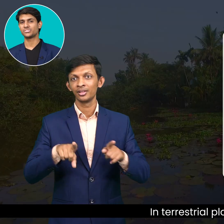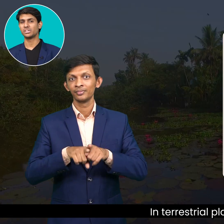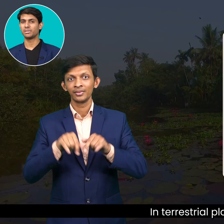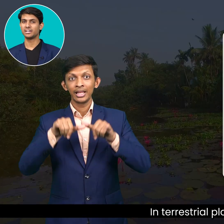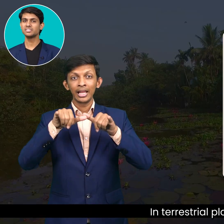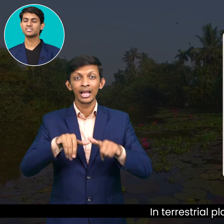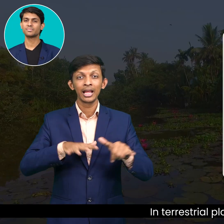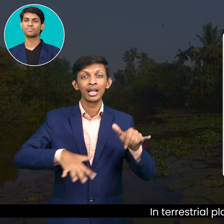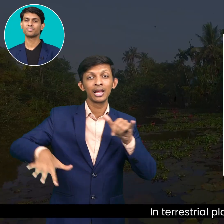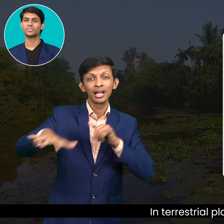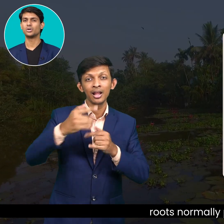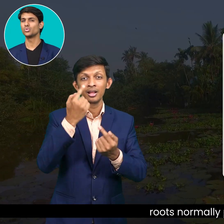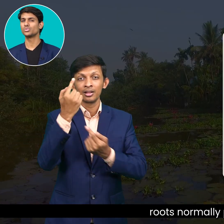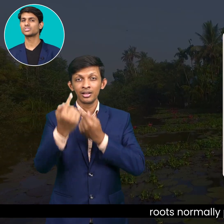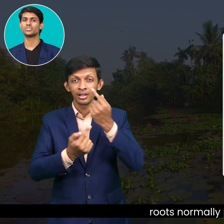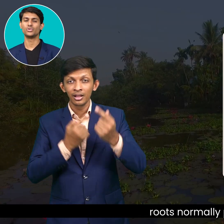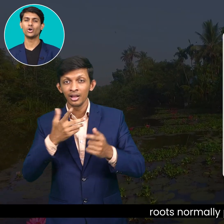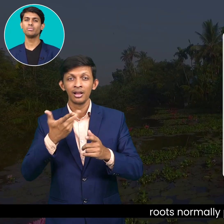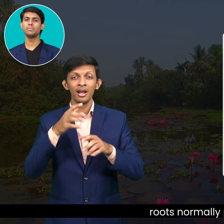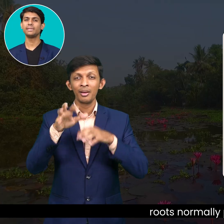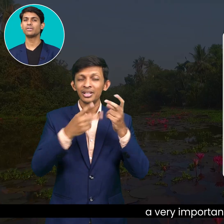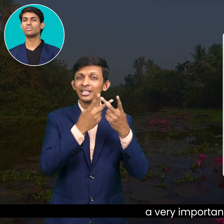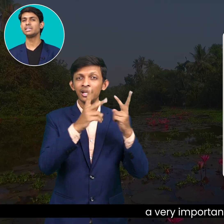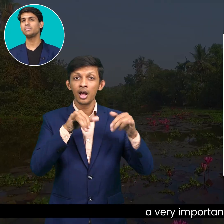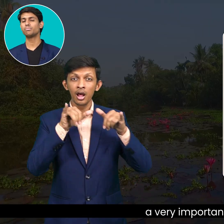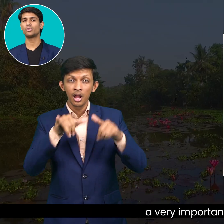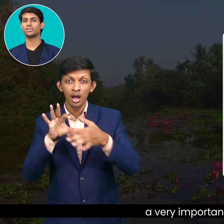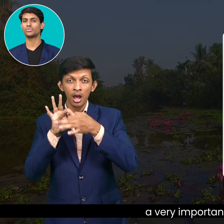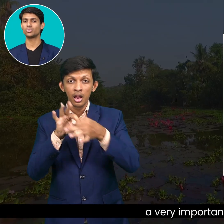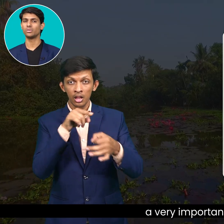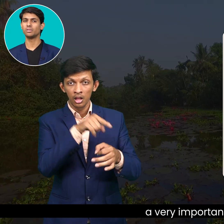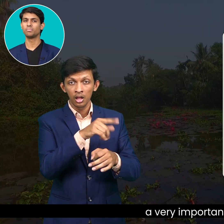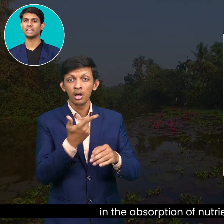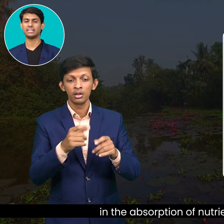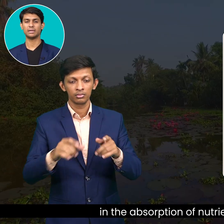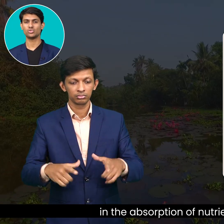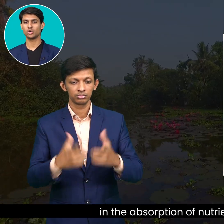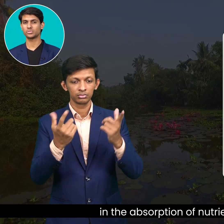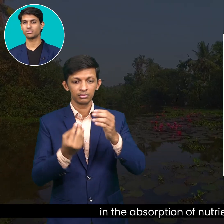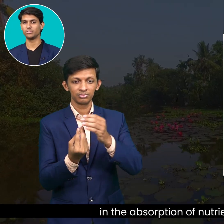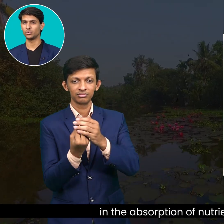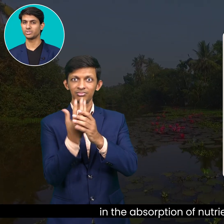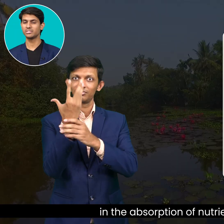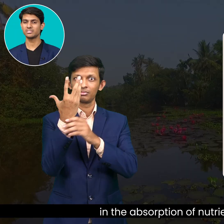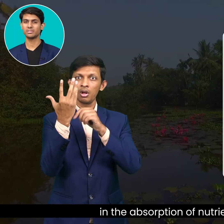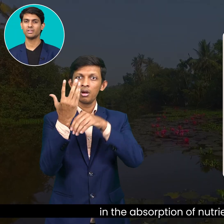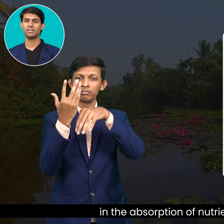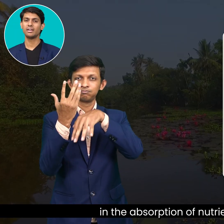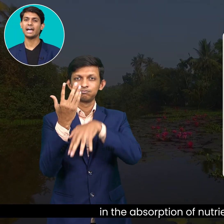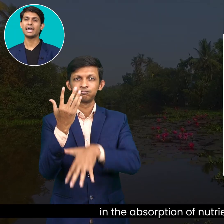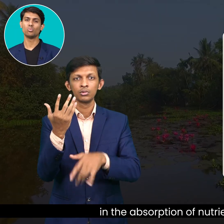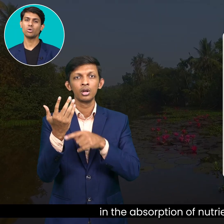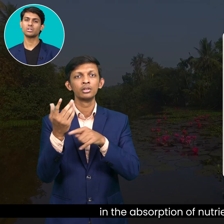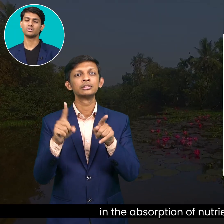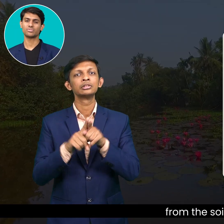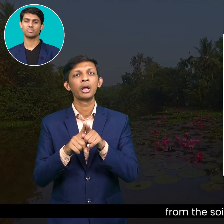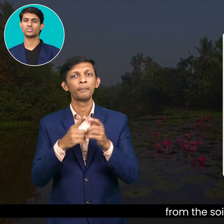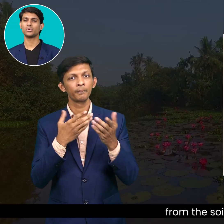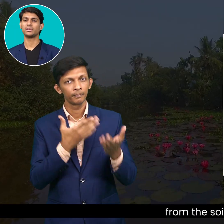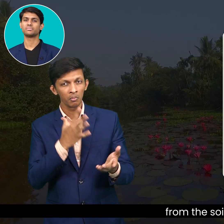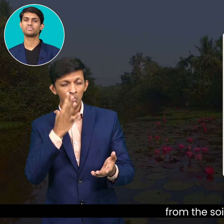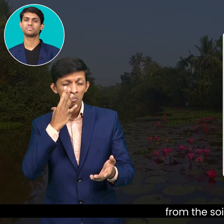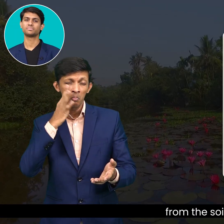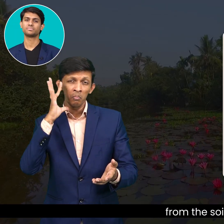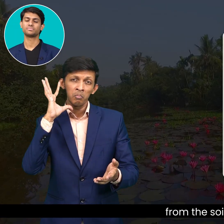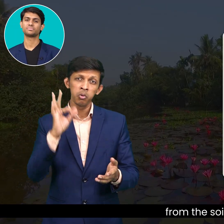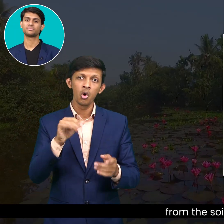In terrestrial plants, roots normally play a very important role in the absorption of nutrients and water from the